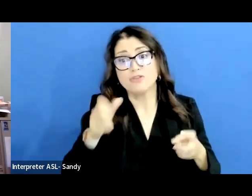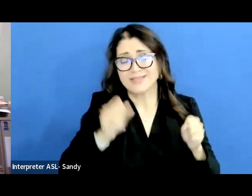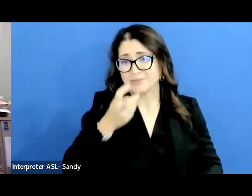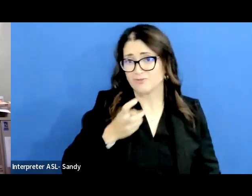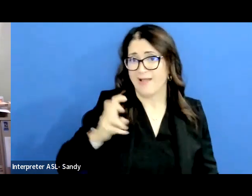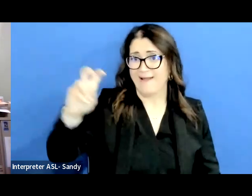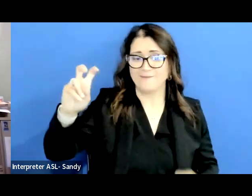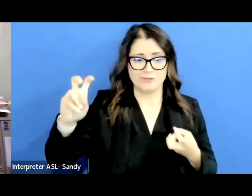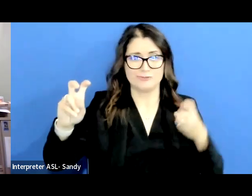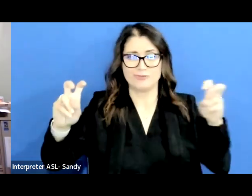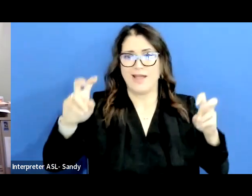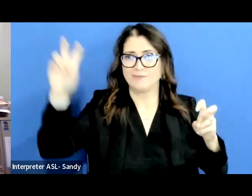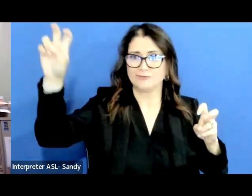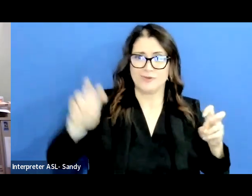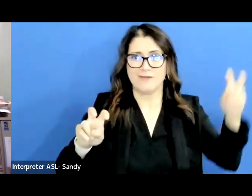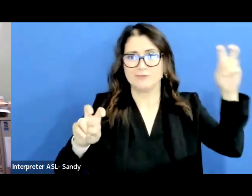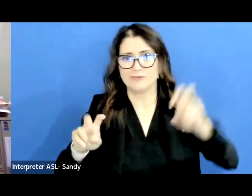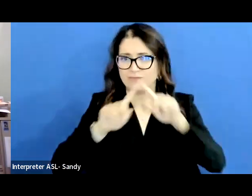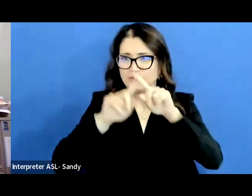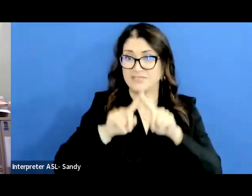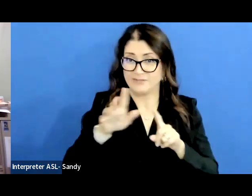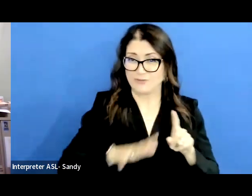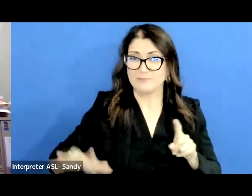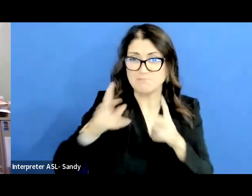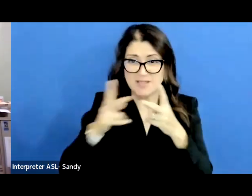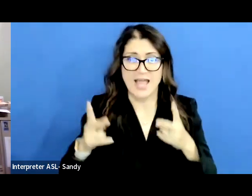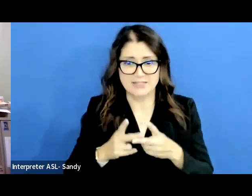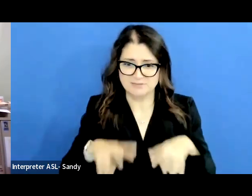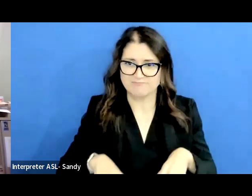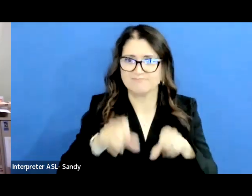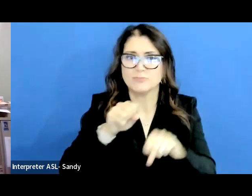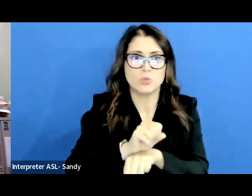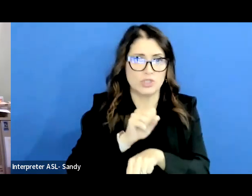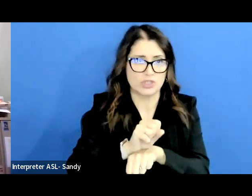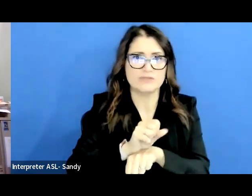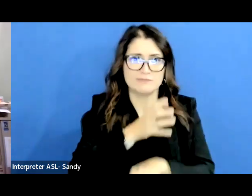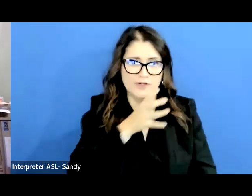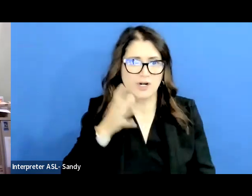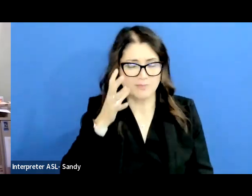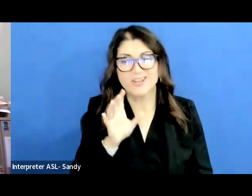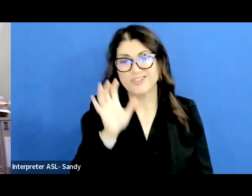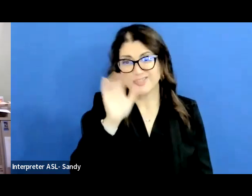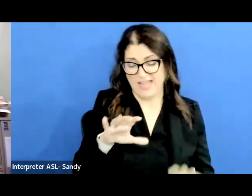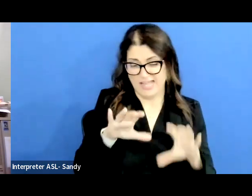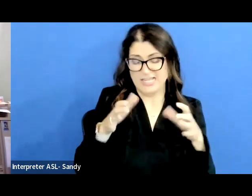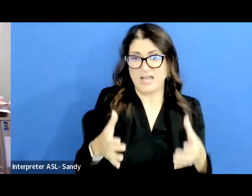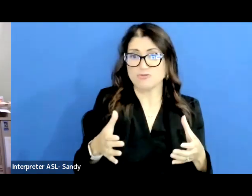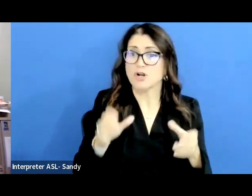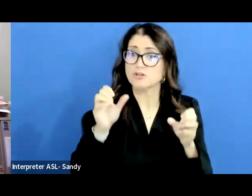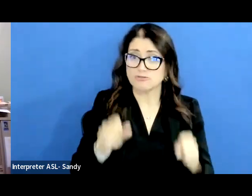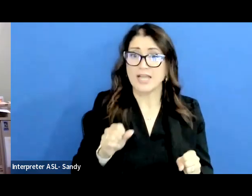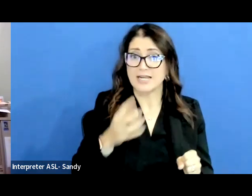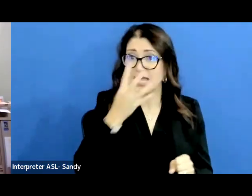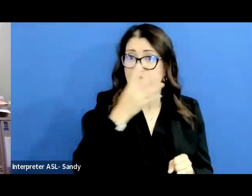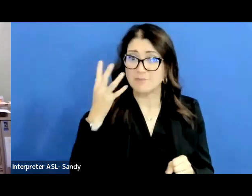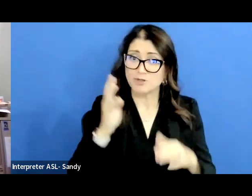places to do farm work. So in that category that would be considered farm workers, you might have immigrant